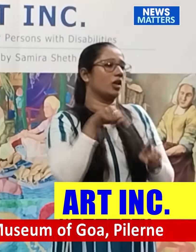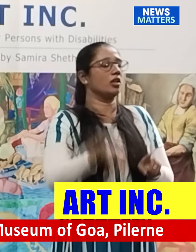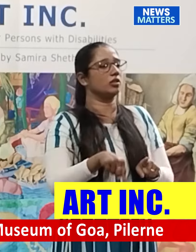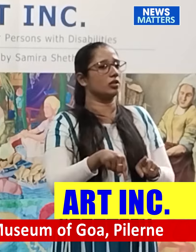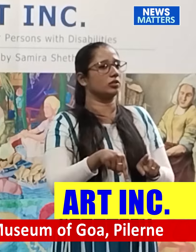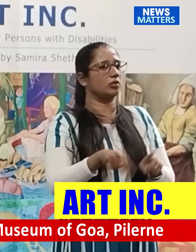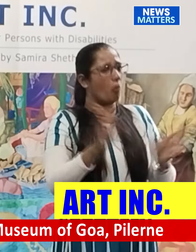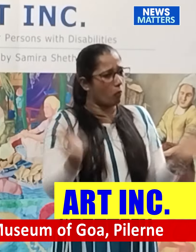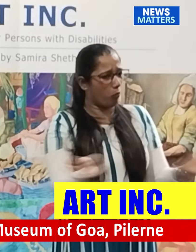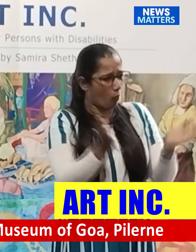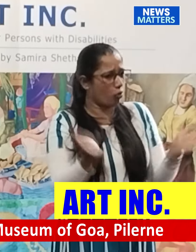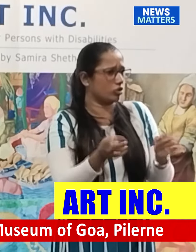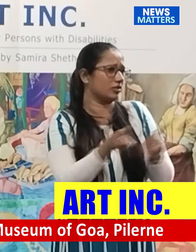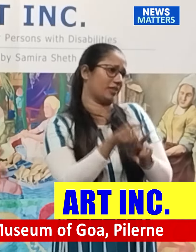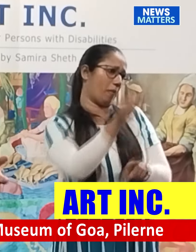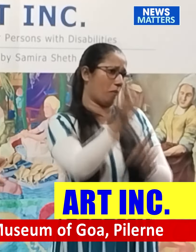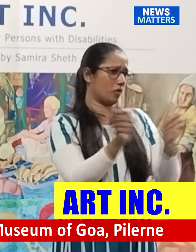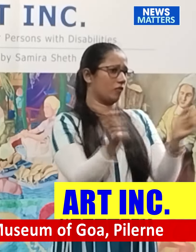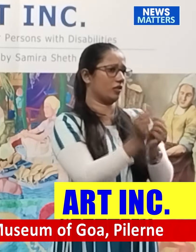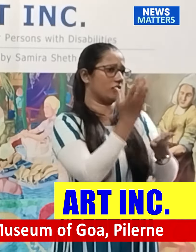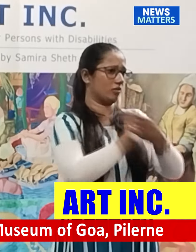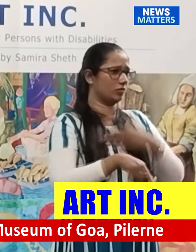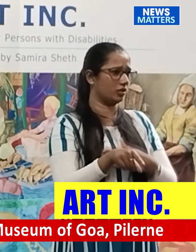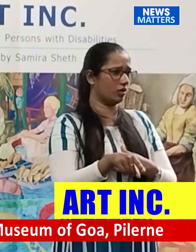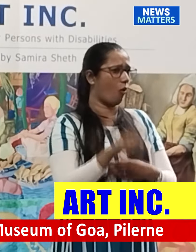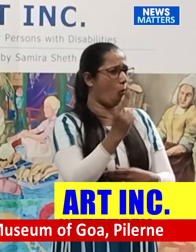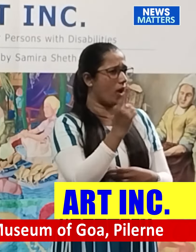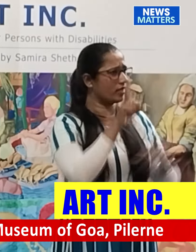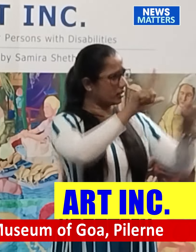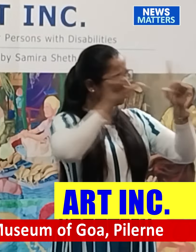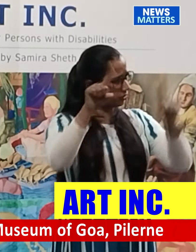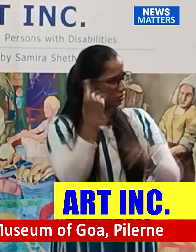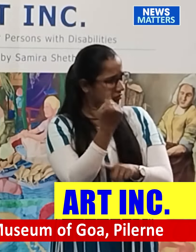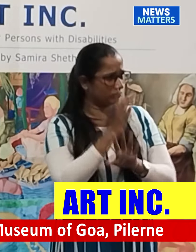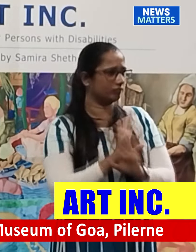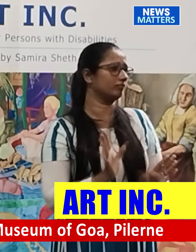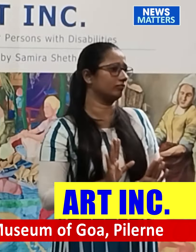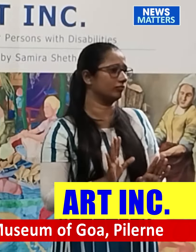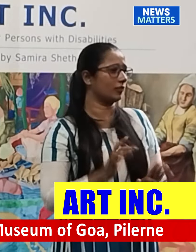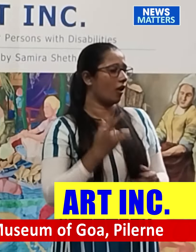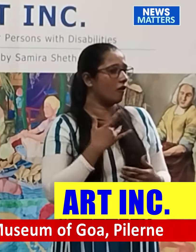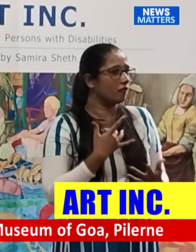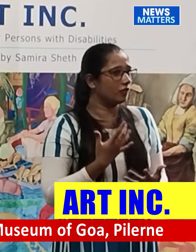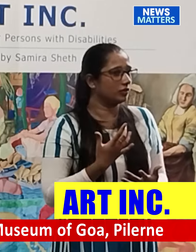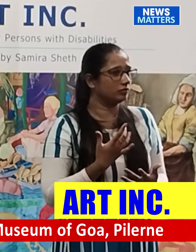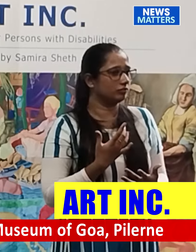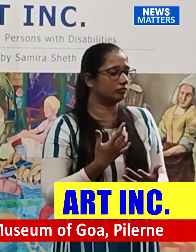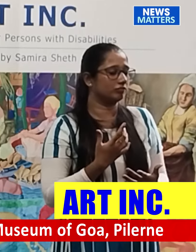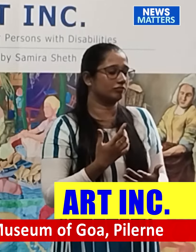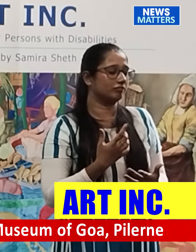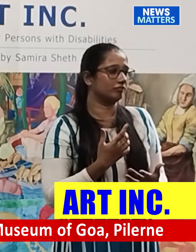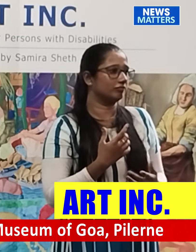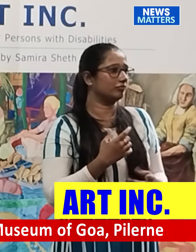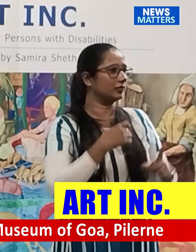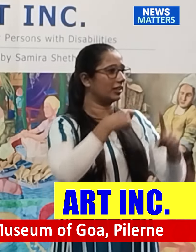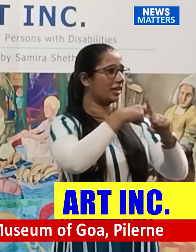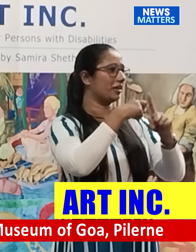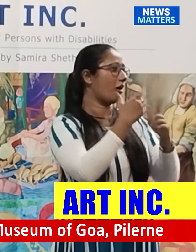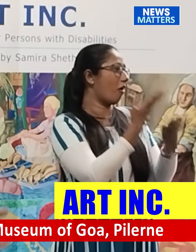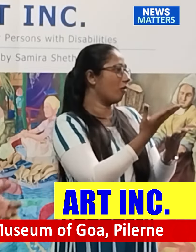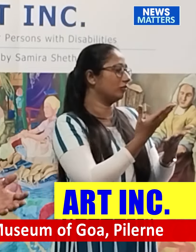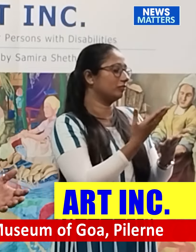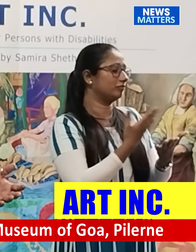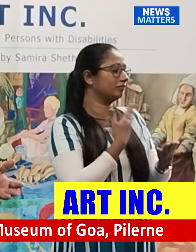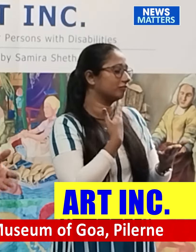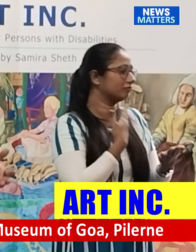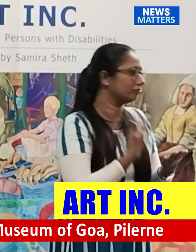a promotion, and this is not just one exhibition. I would be very grateful to Dr. Kelkar